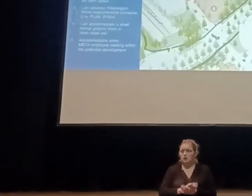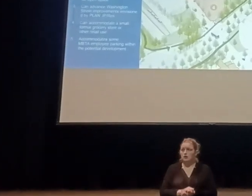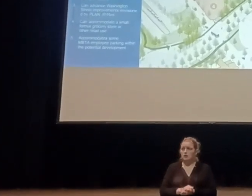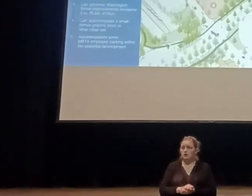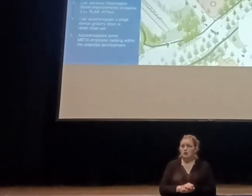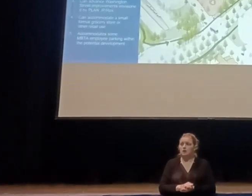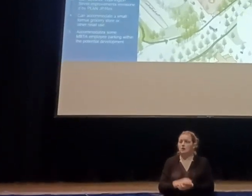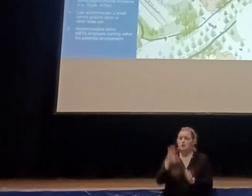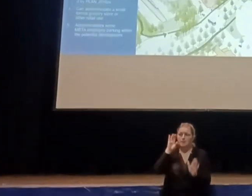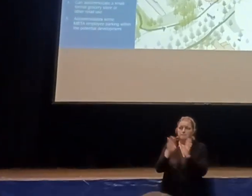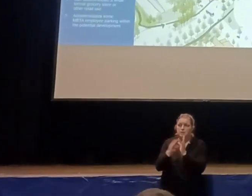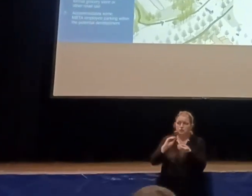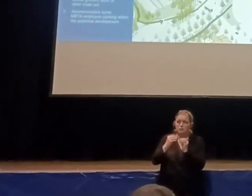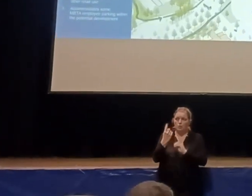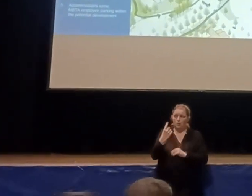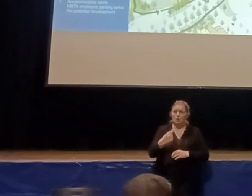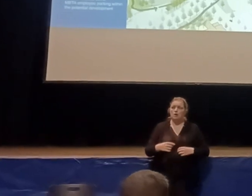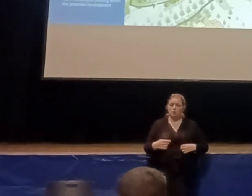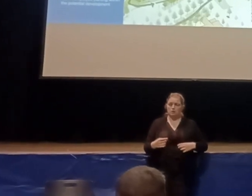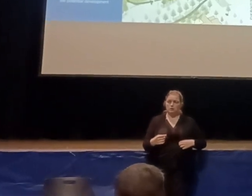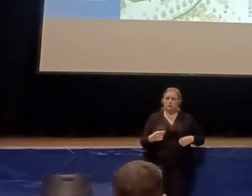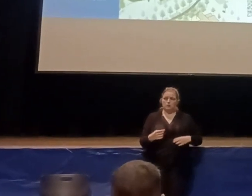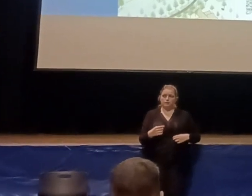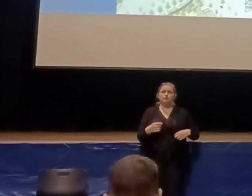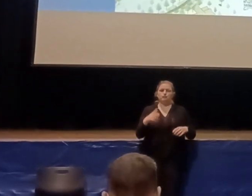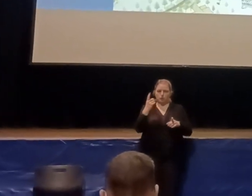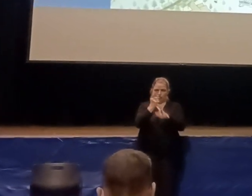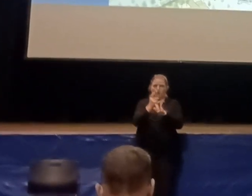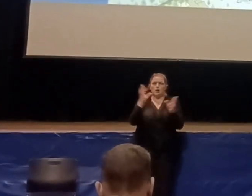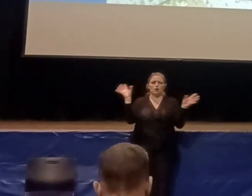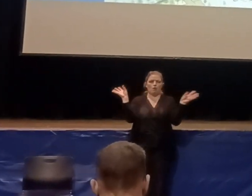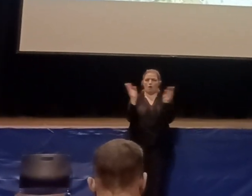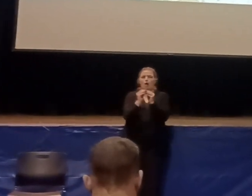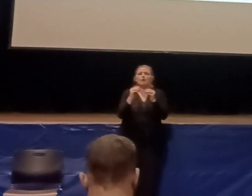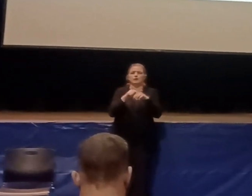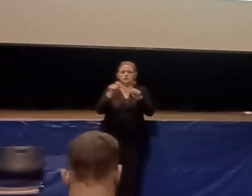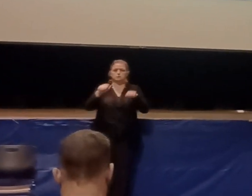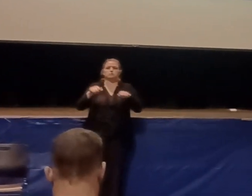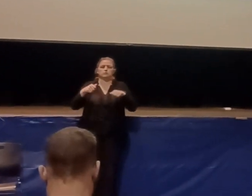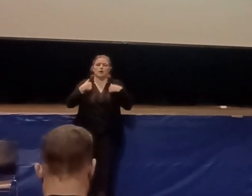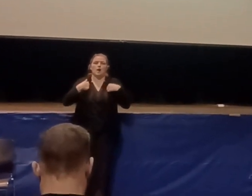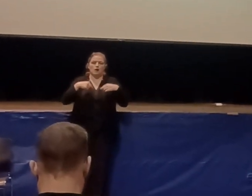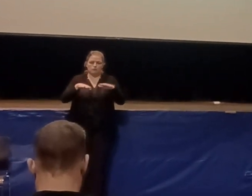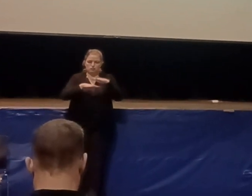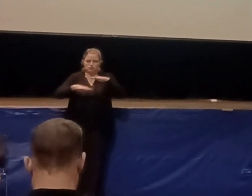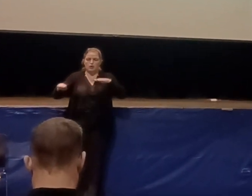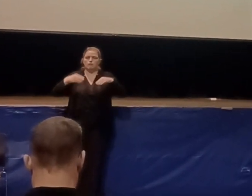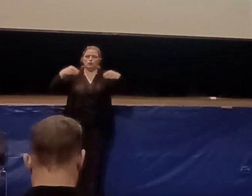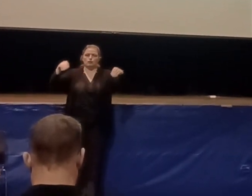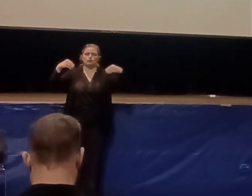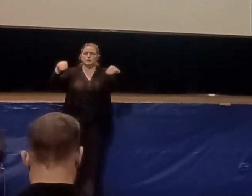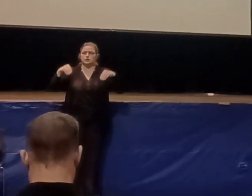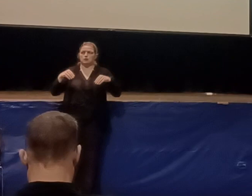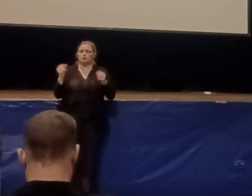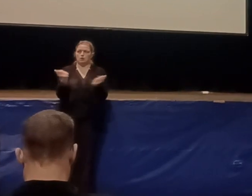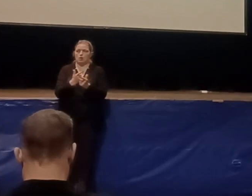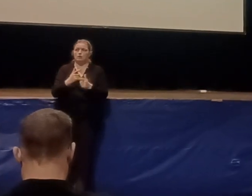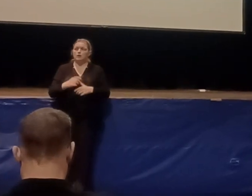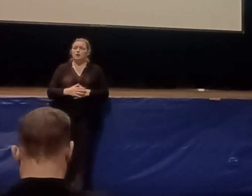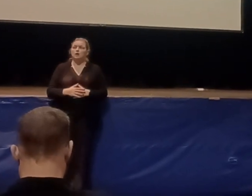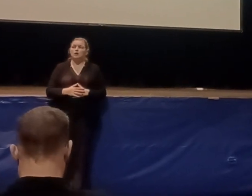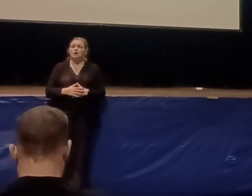Number 1. Correct. All of this is intended to have ground floor retail and housing above it. Okay. All